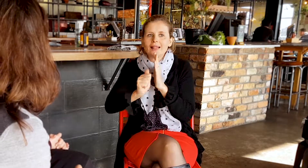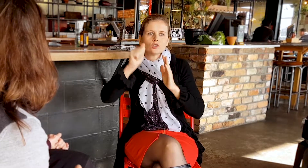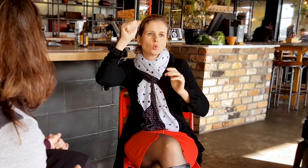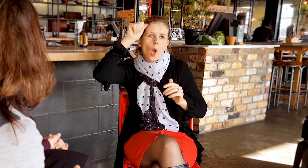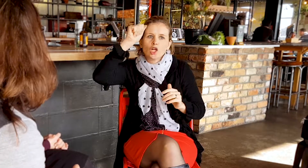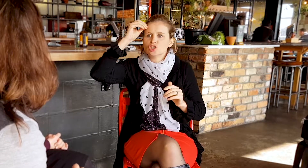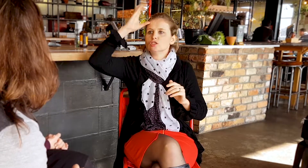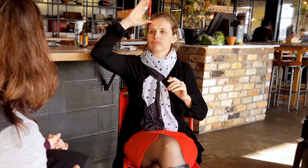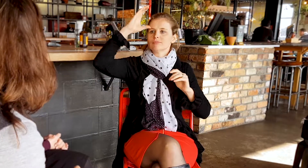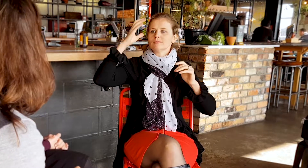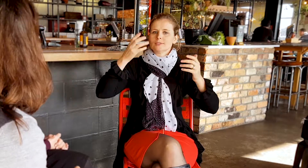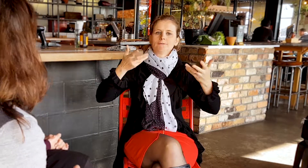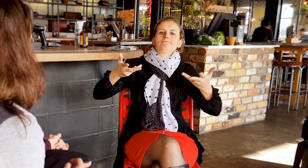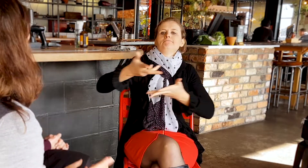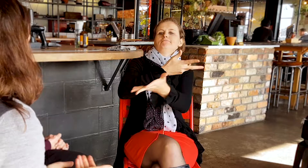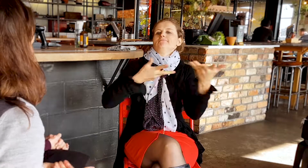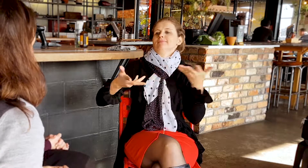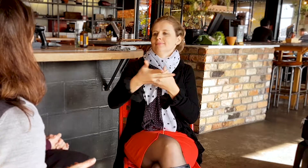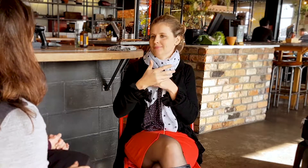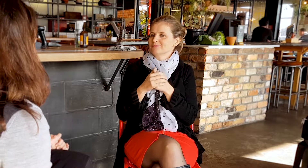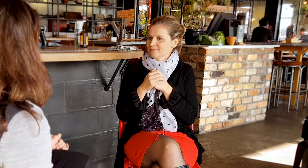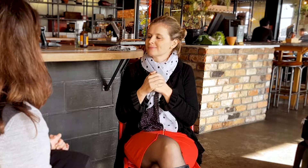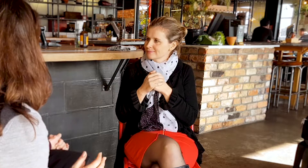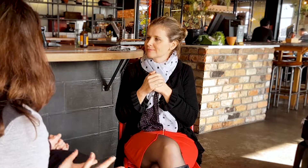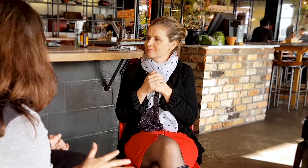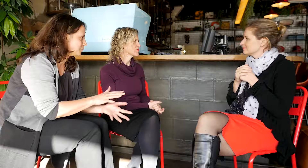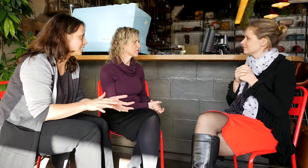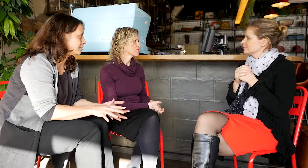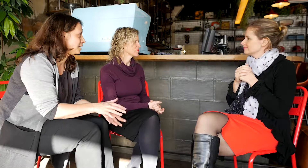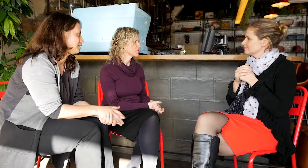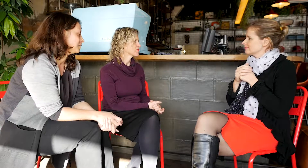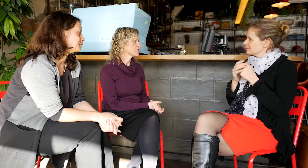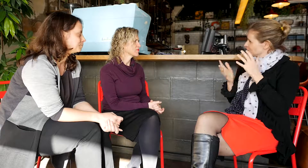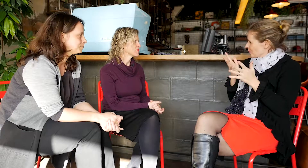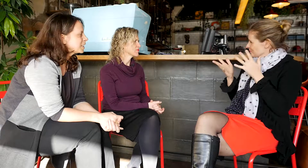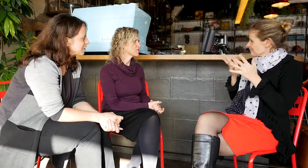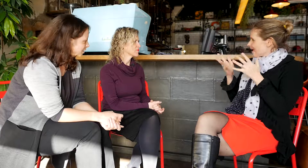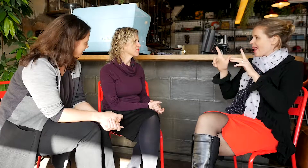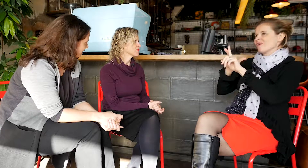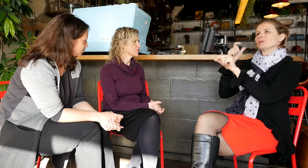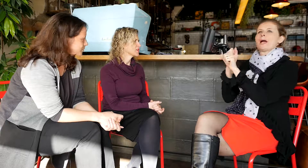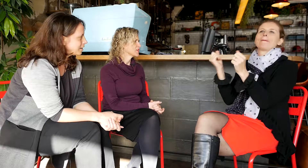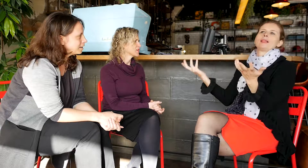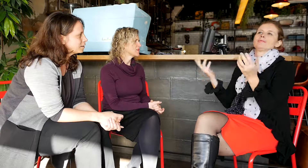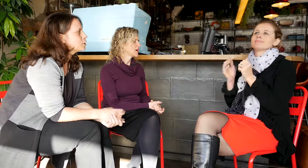opportunity to build that skill, so that increases our knowledge base to then participate in that. Do you understand what I'm saying? Yeah, so absolutely.